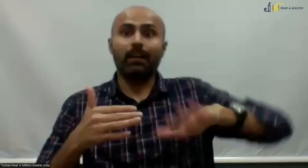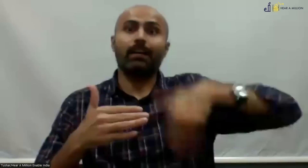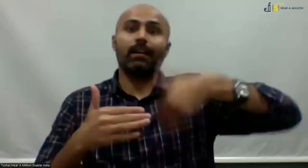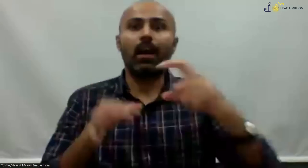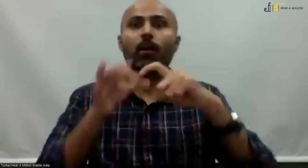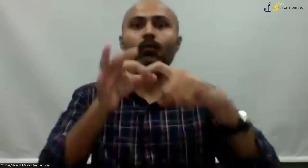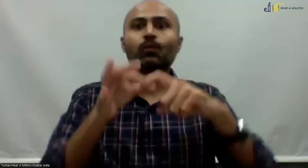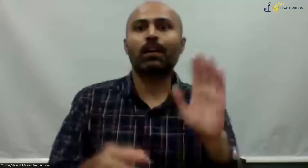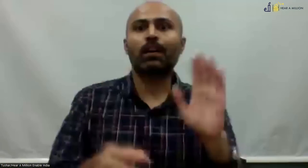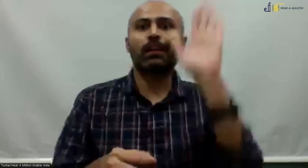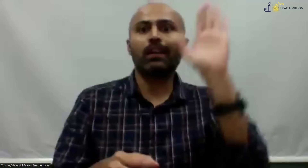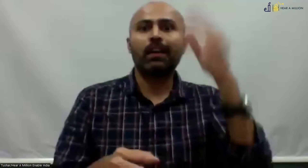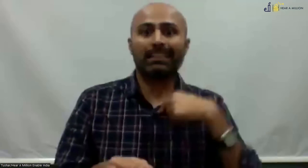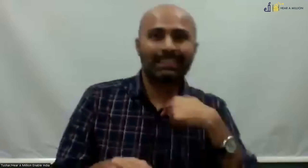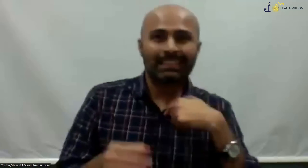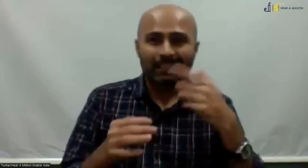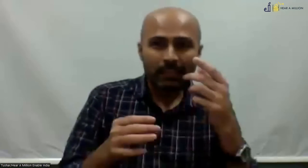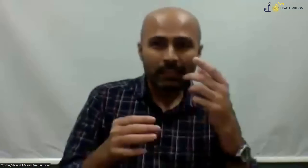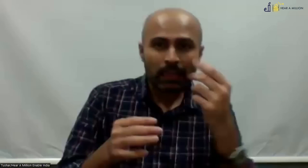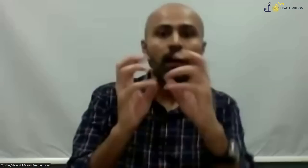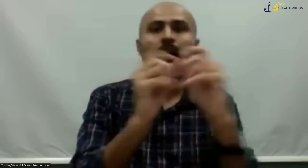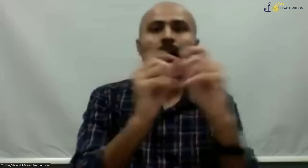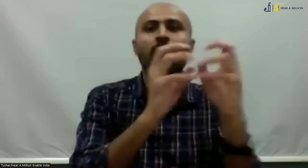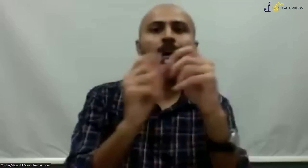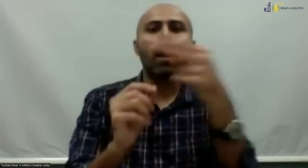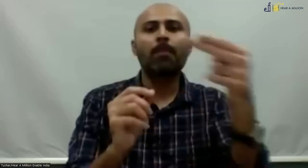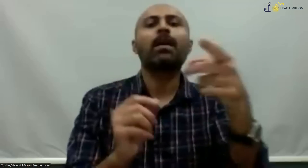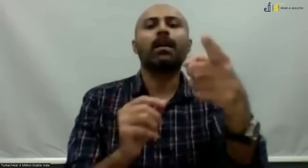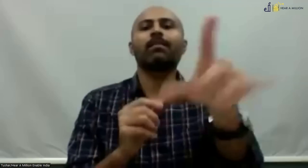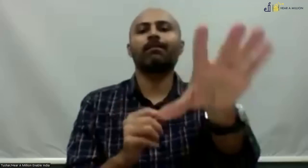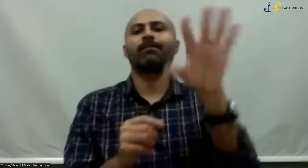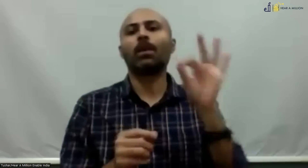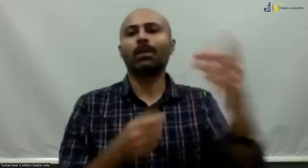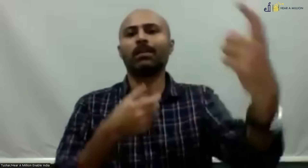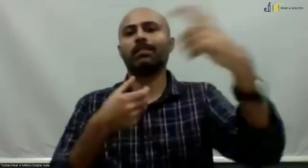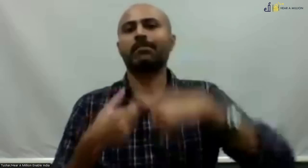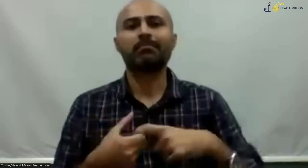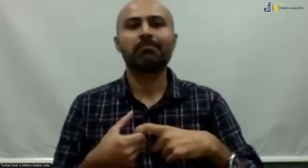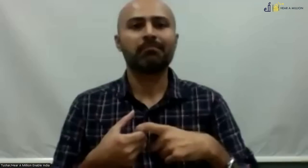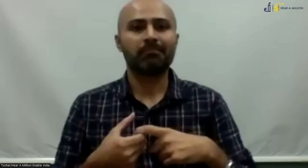association clearly. We also want you to do the same. If there are